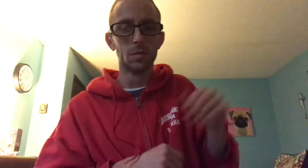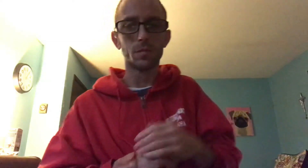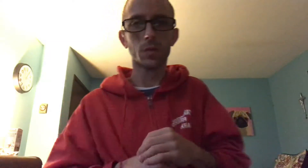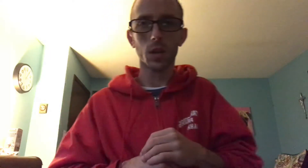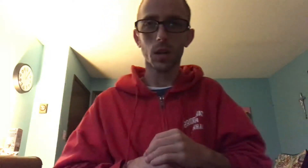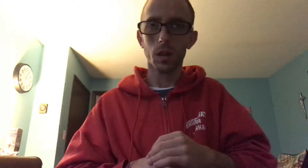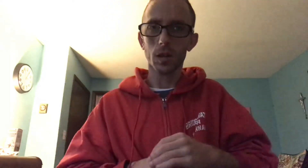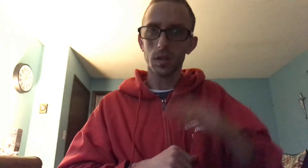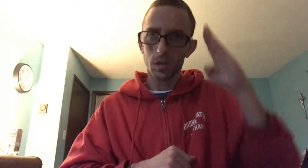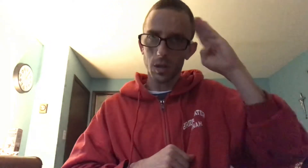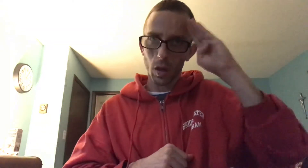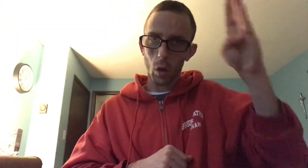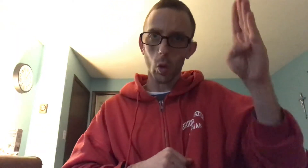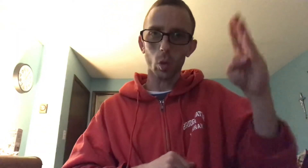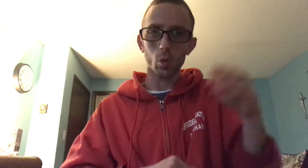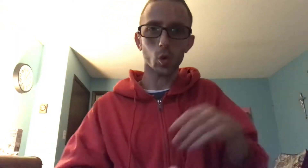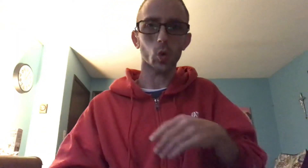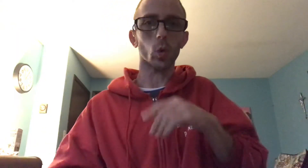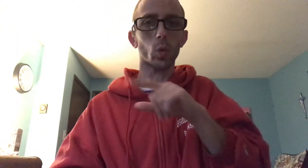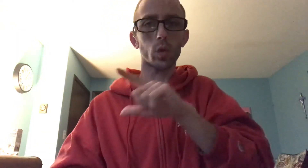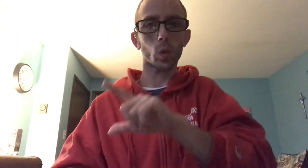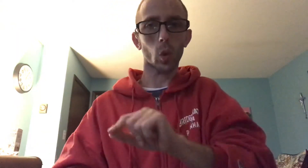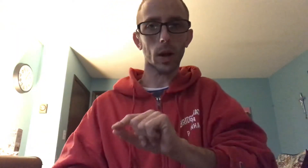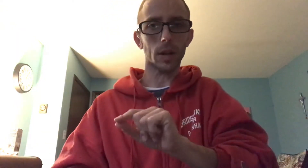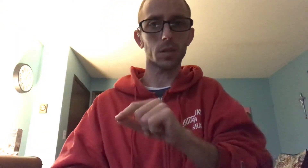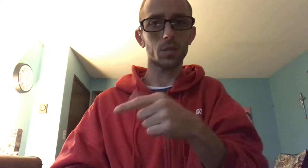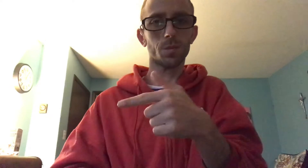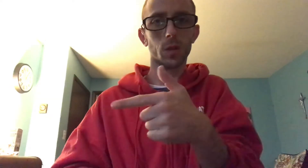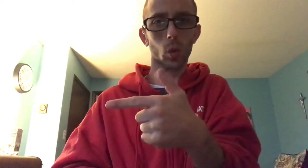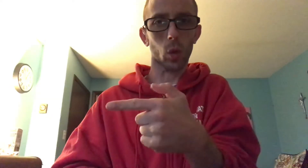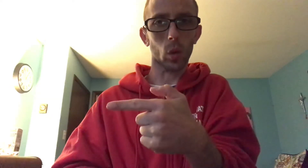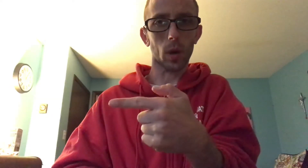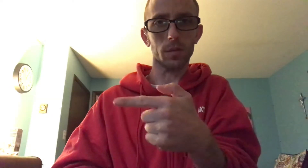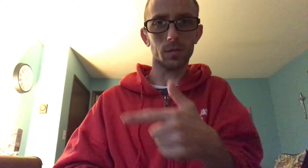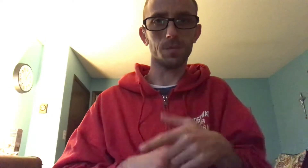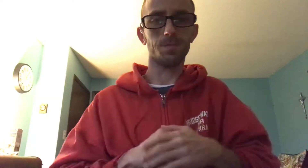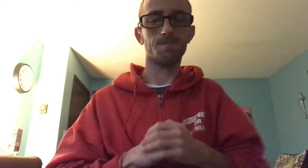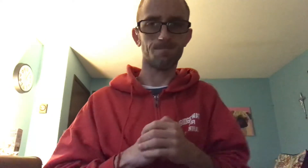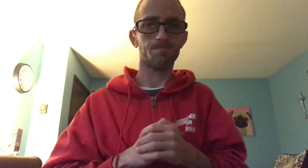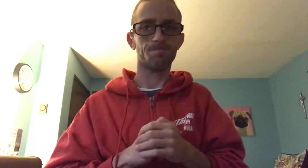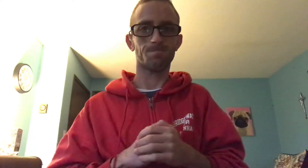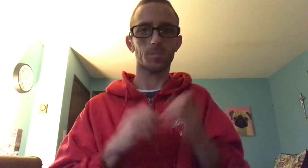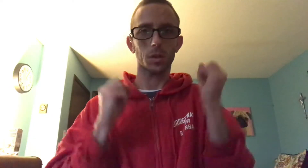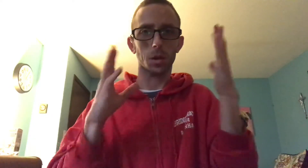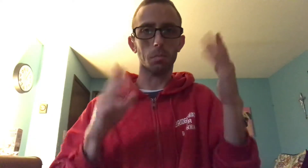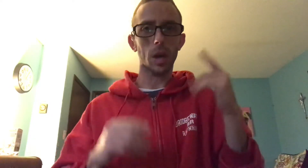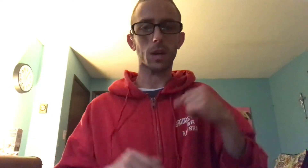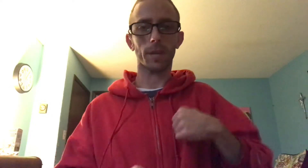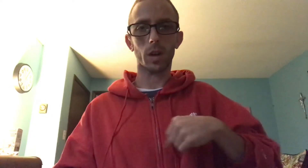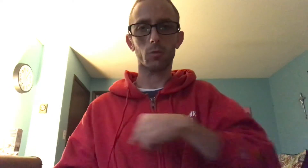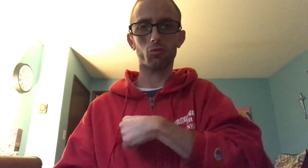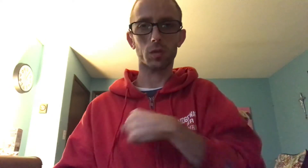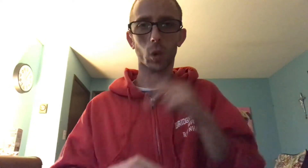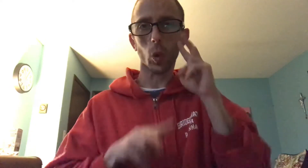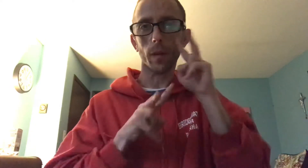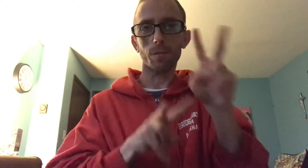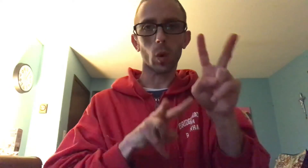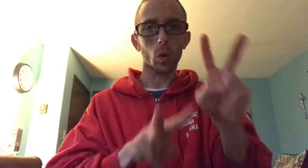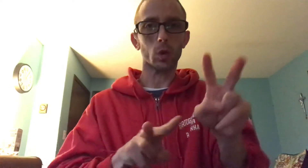hello, June, 2021, May, but, I'm looking forward to